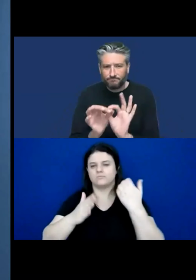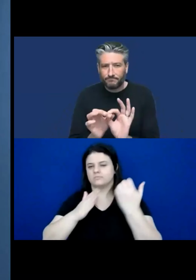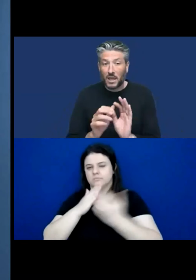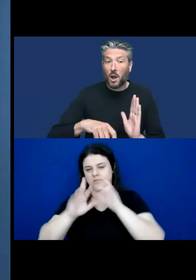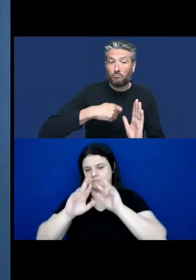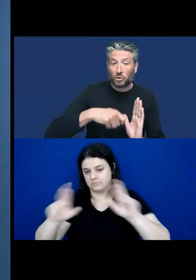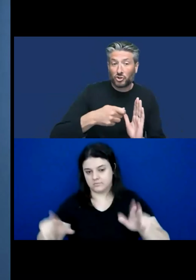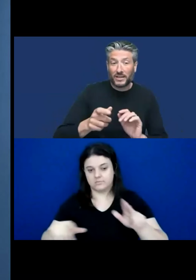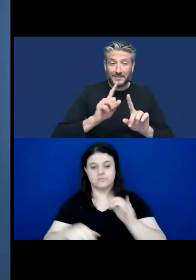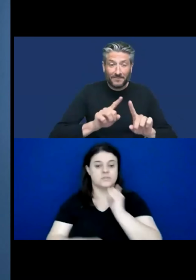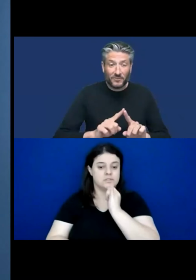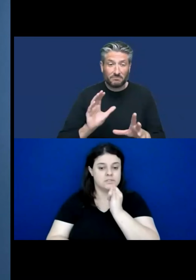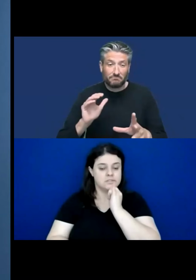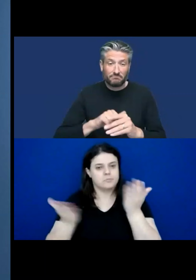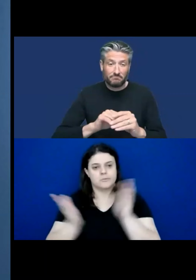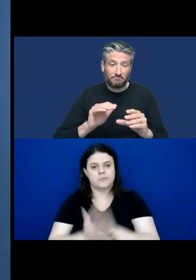example, like